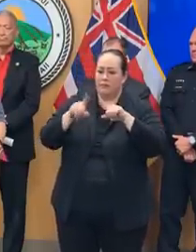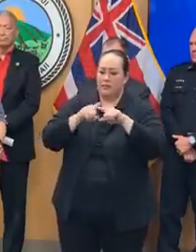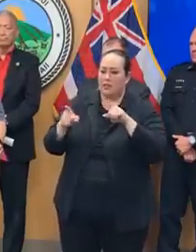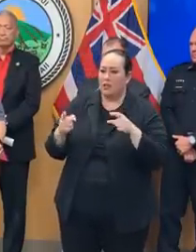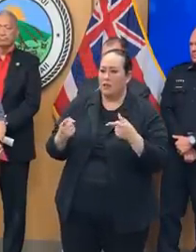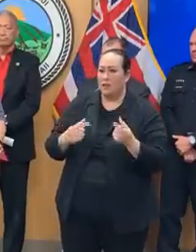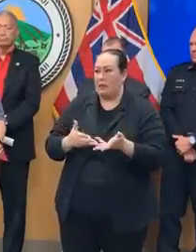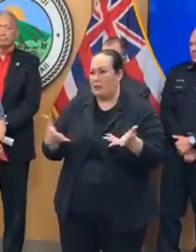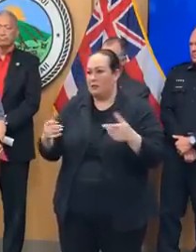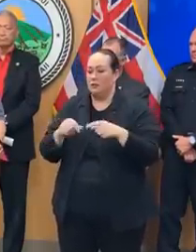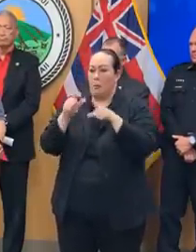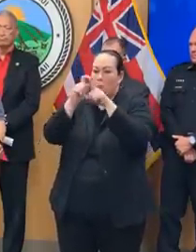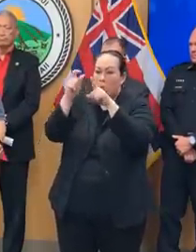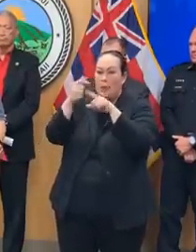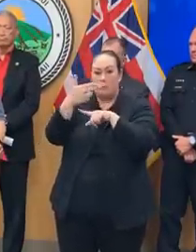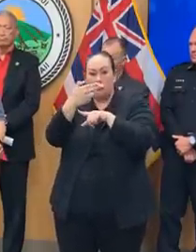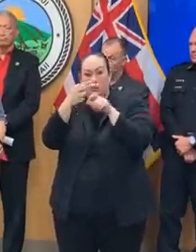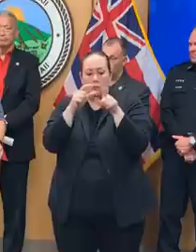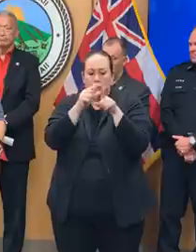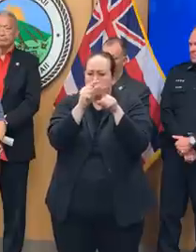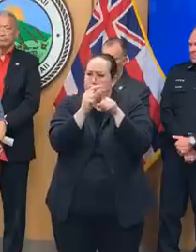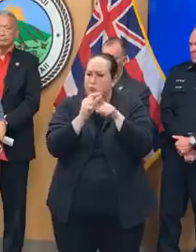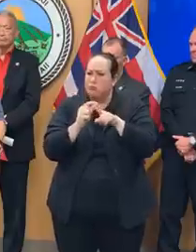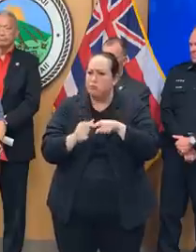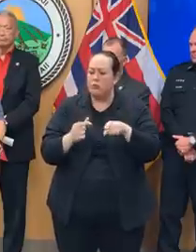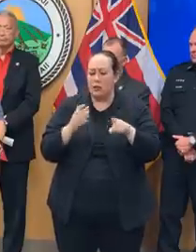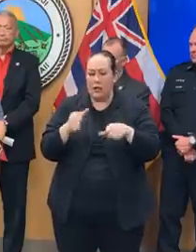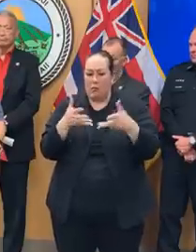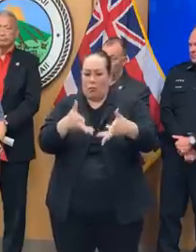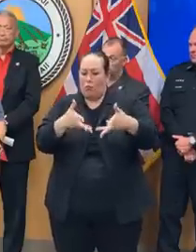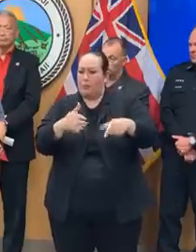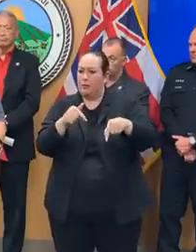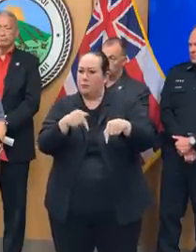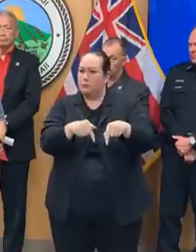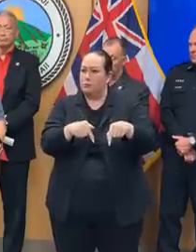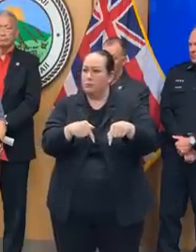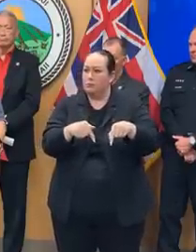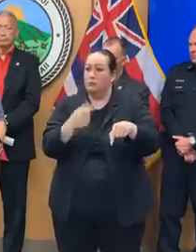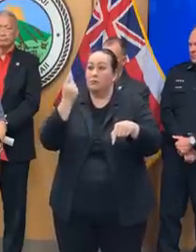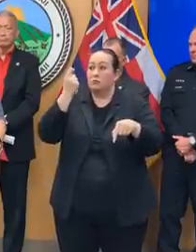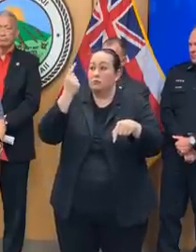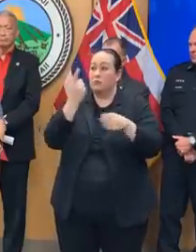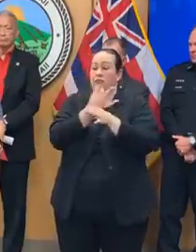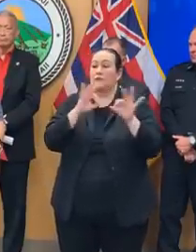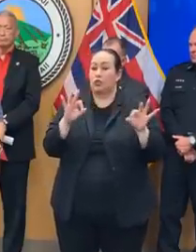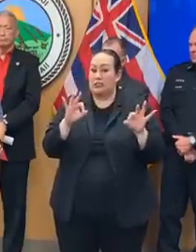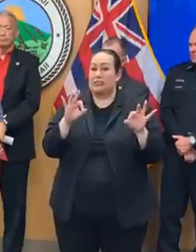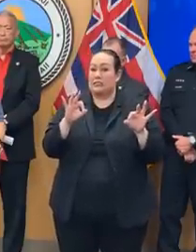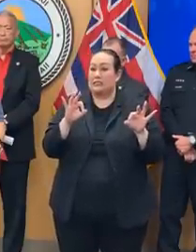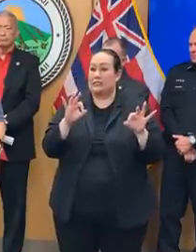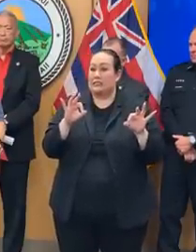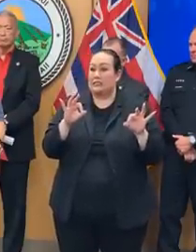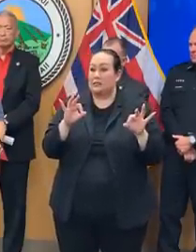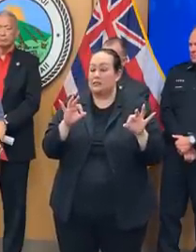fertilizers, ammunition. First and foremost, this is free to all residents.